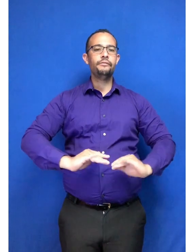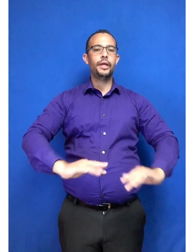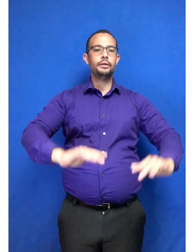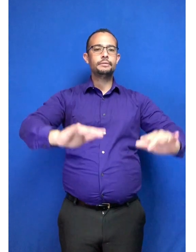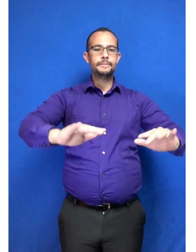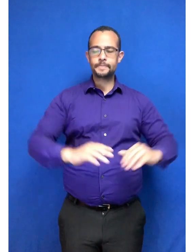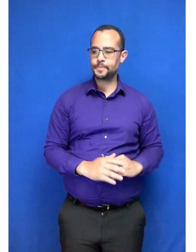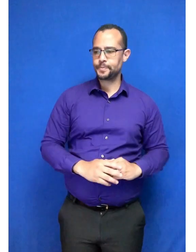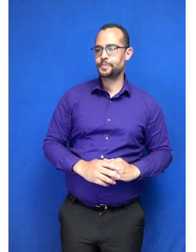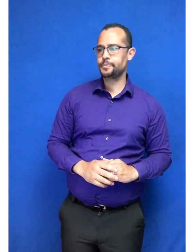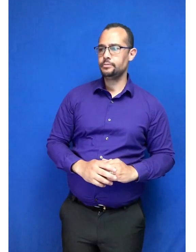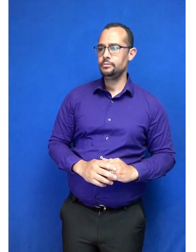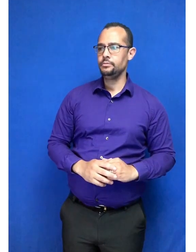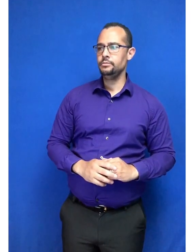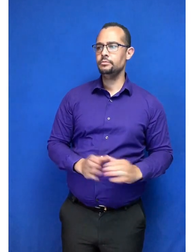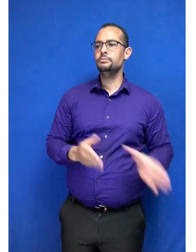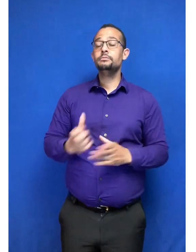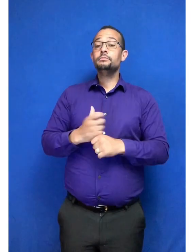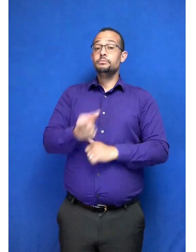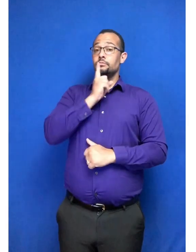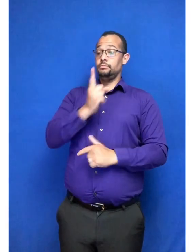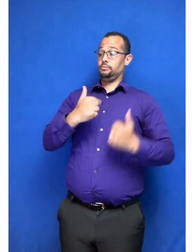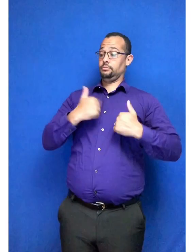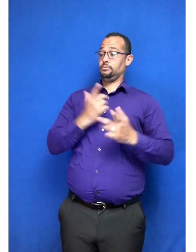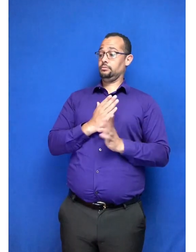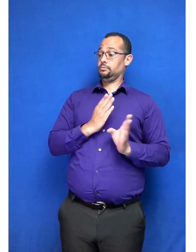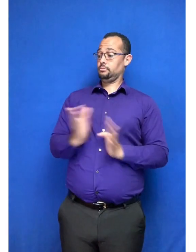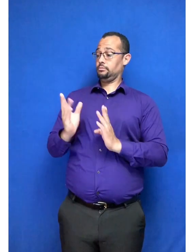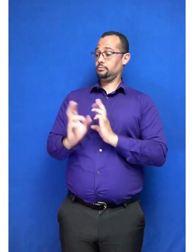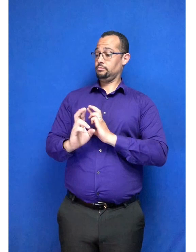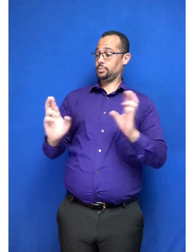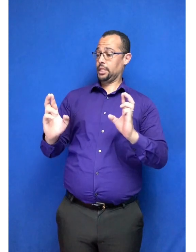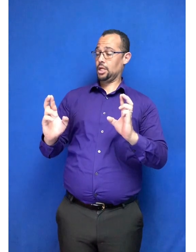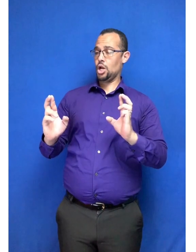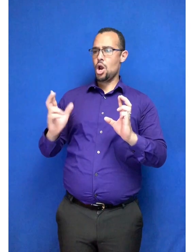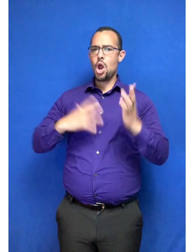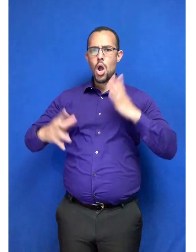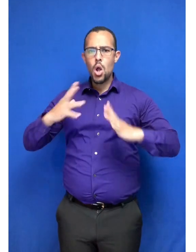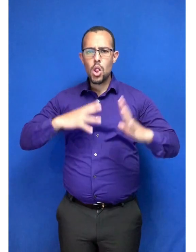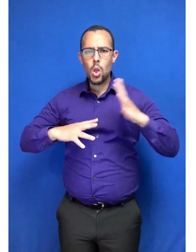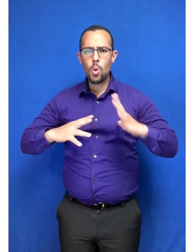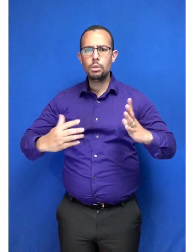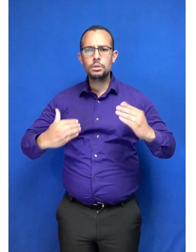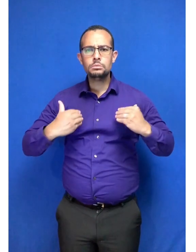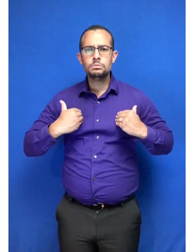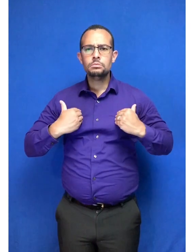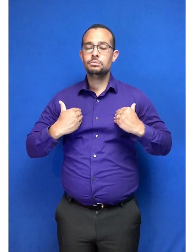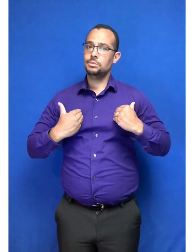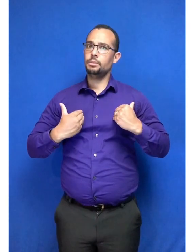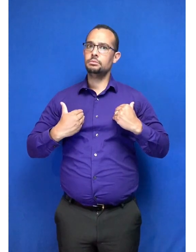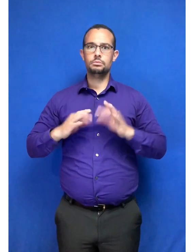Getting yourself prepared. Make sure you've got clothing packed, extra socks, because you want to keep your feet